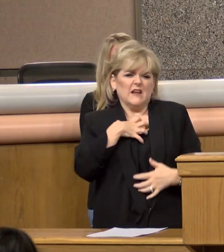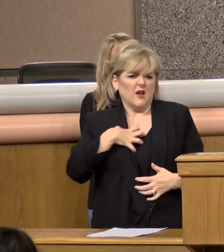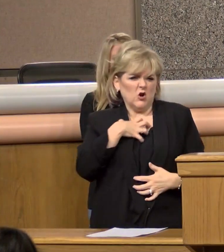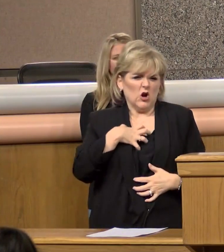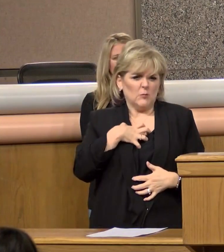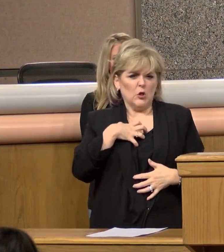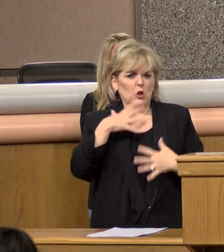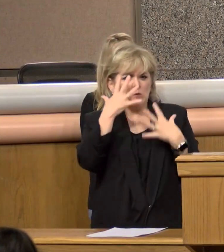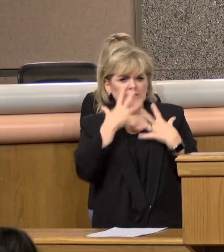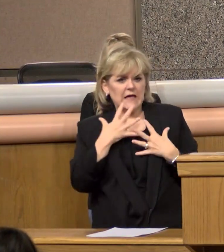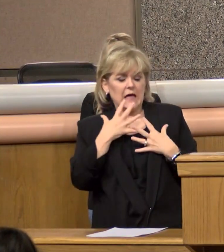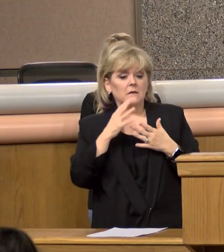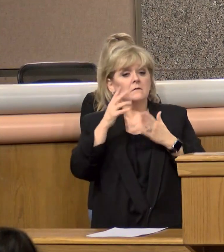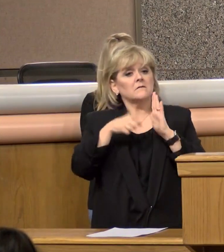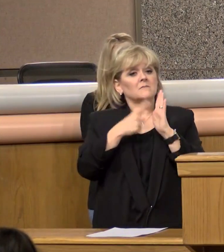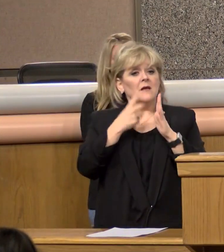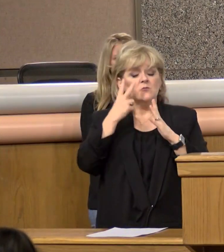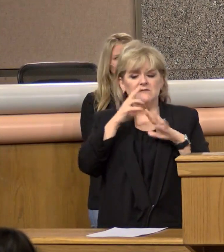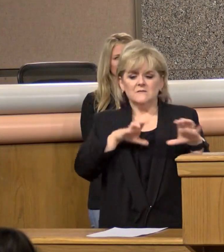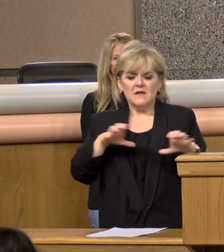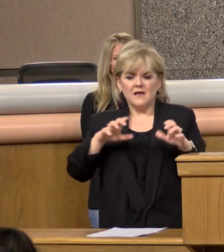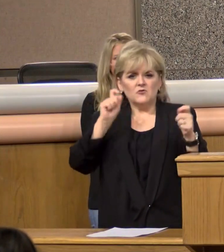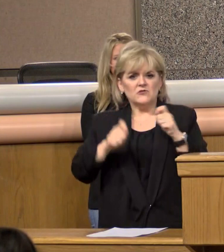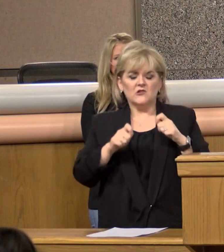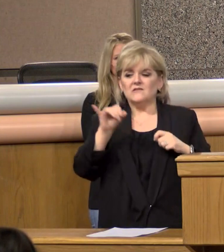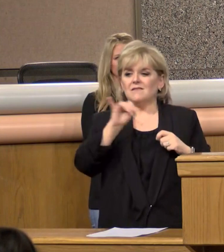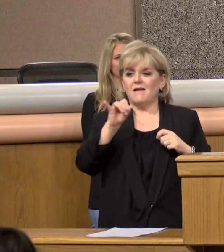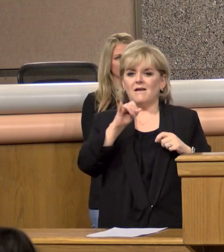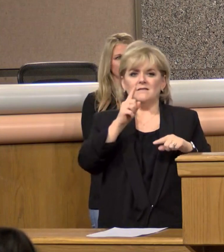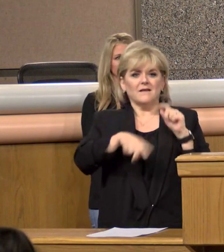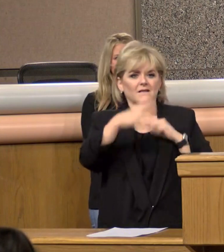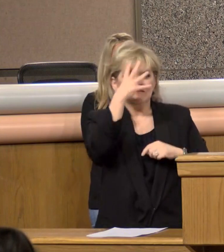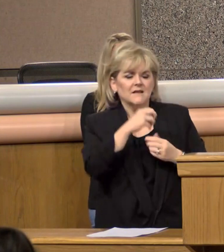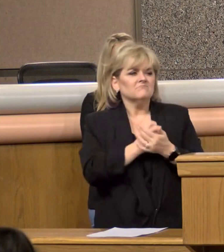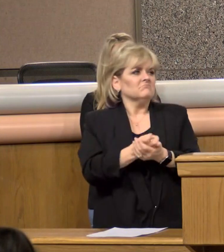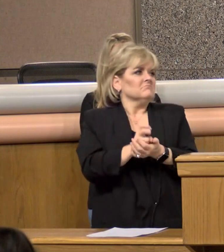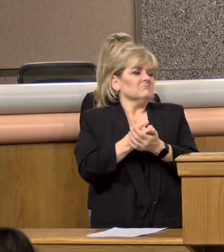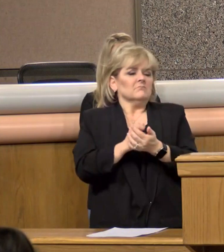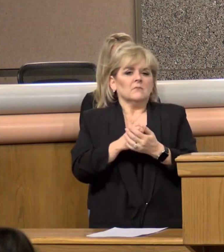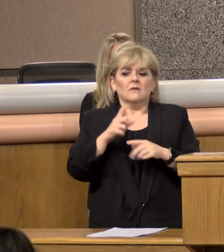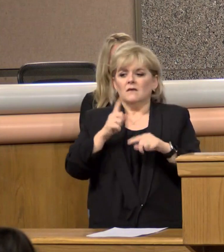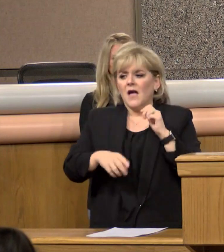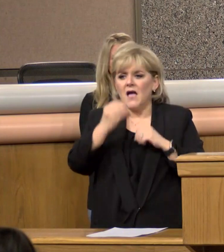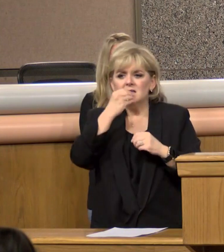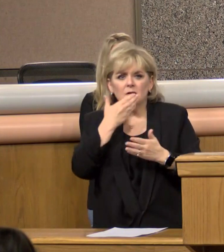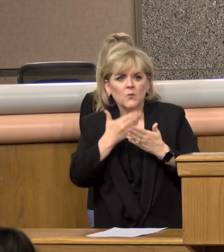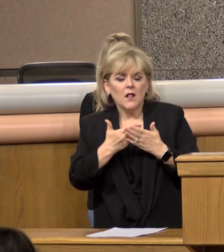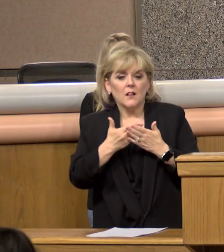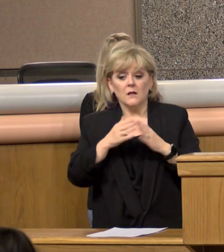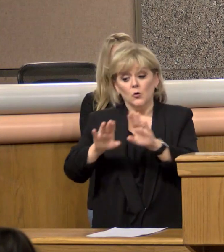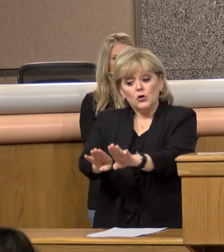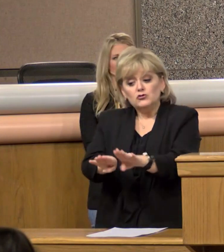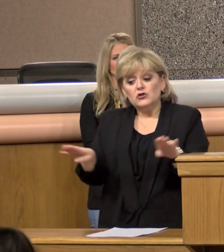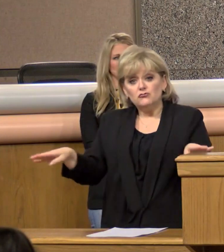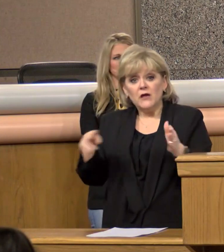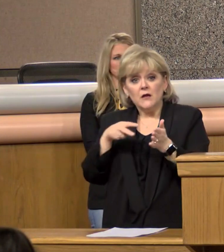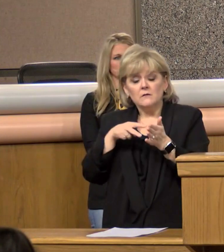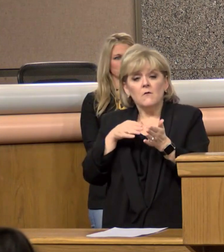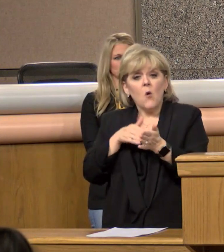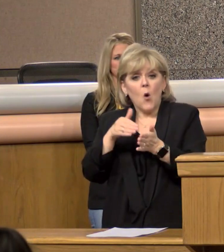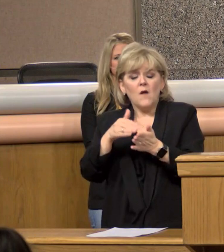Sometimes we see behavioral changes. So difficulty sleeping, changes in appetite. With children, our kiddos, oftentimes they report a lot of